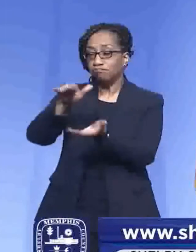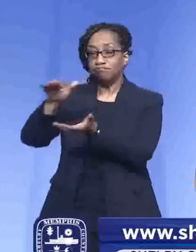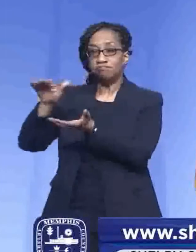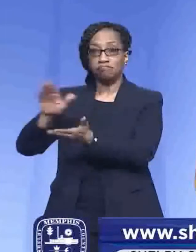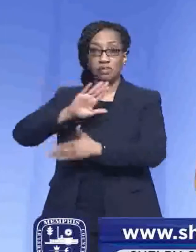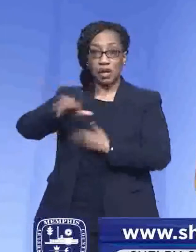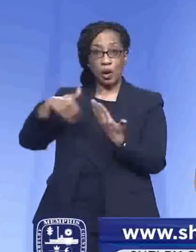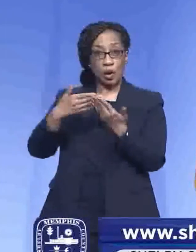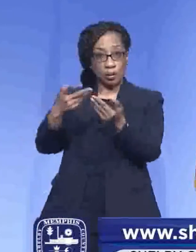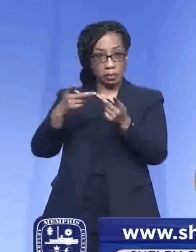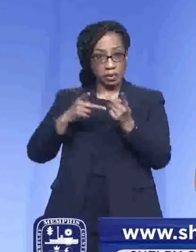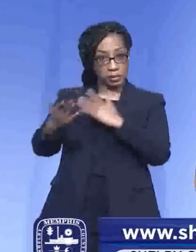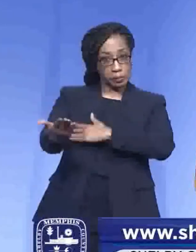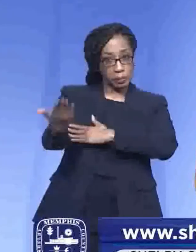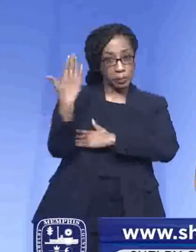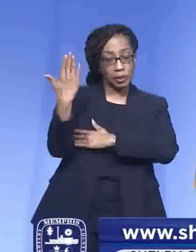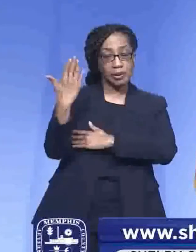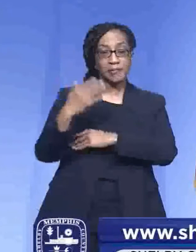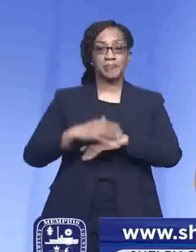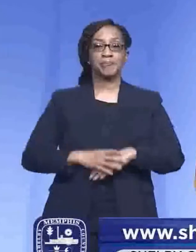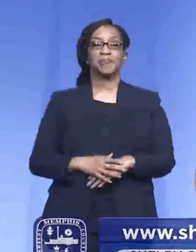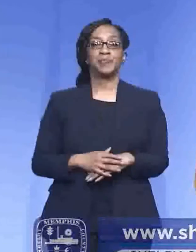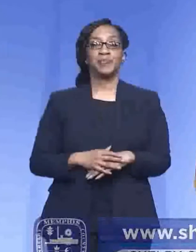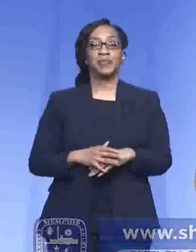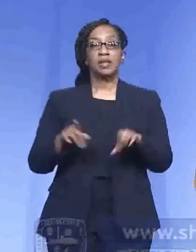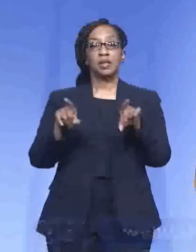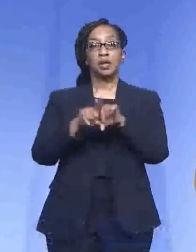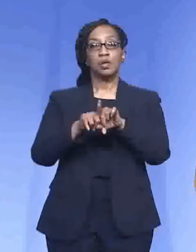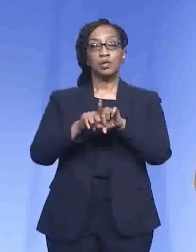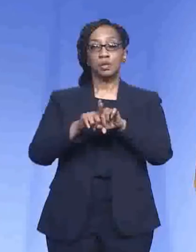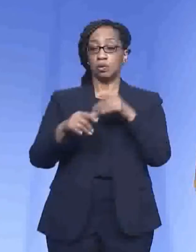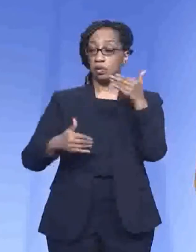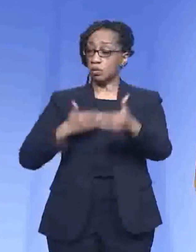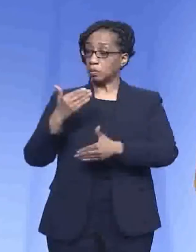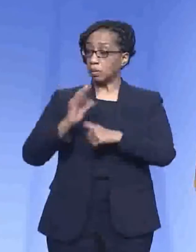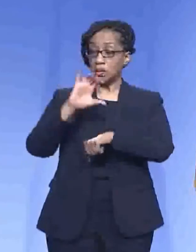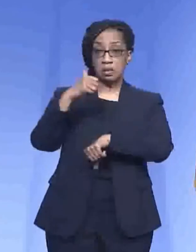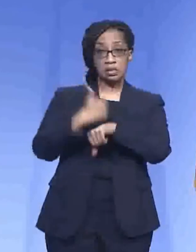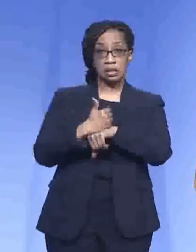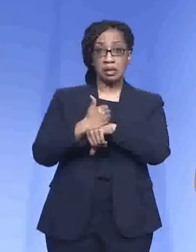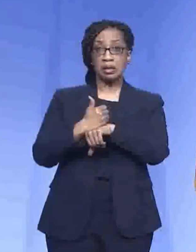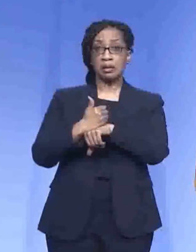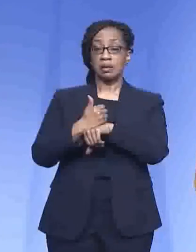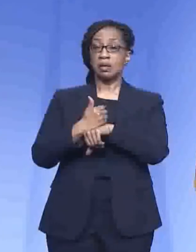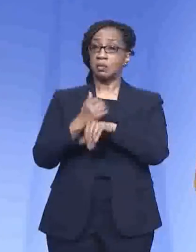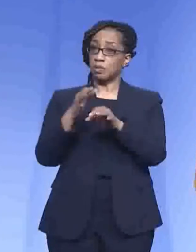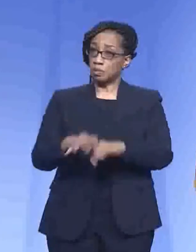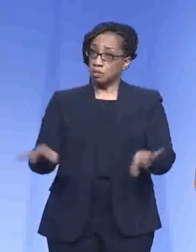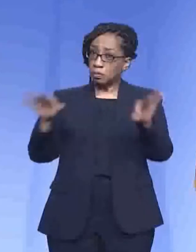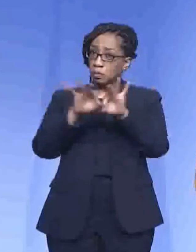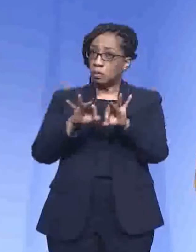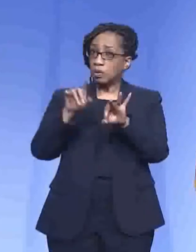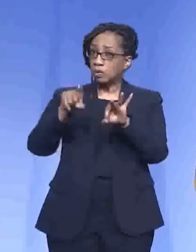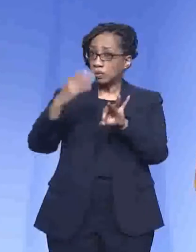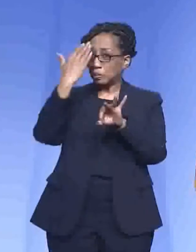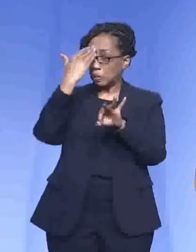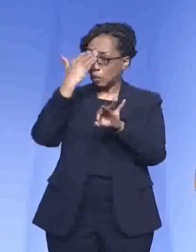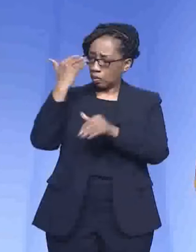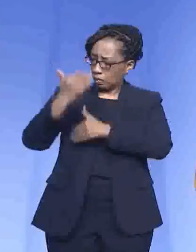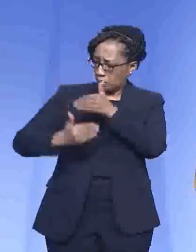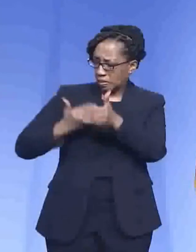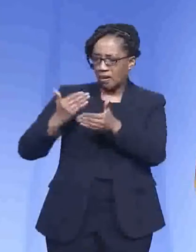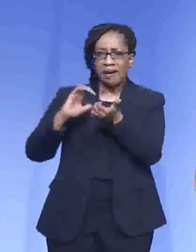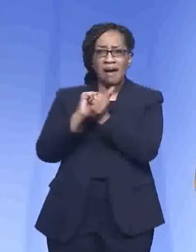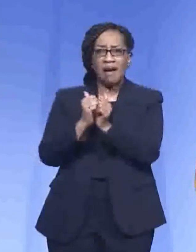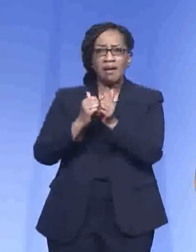morning. There is a process that is in place and that we have had in place. I think it's important for people to understand about how do